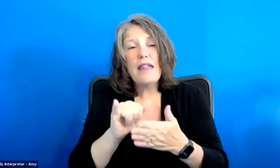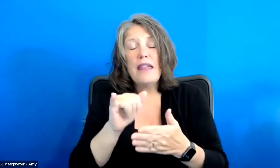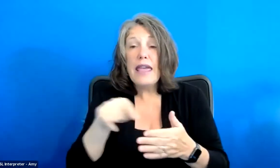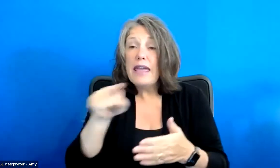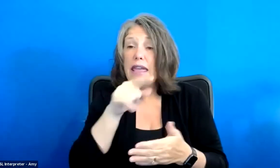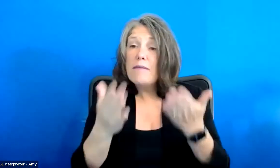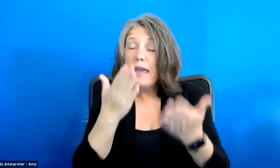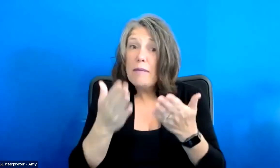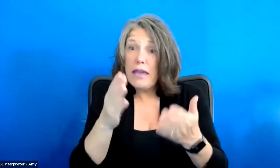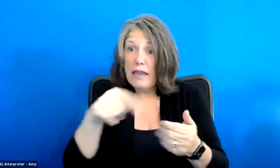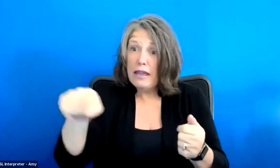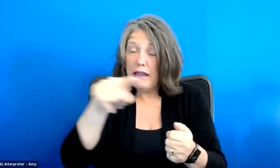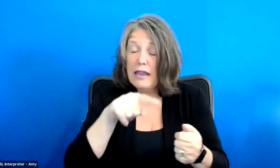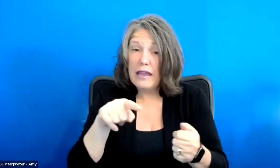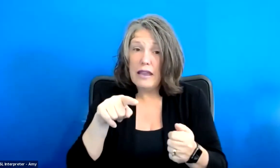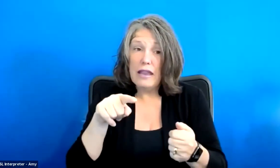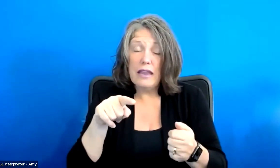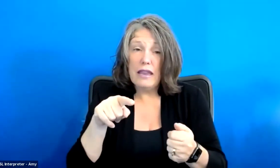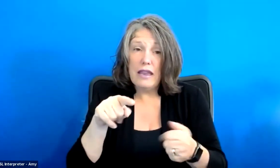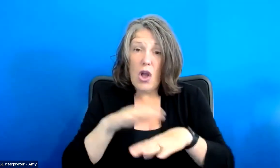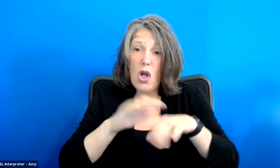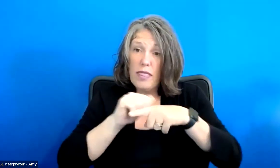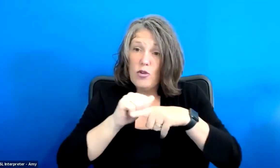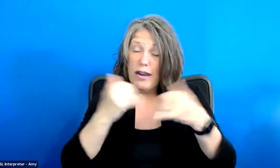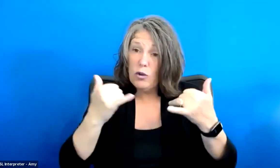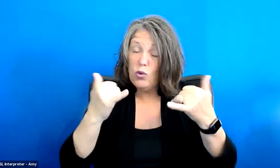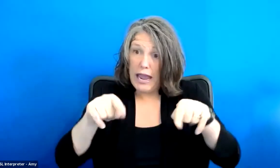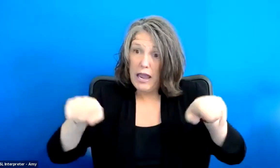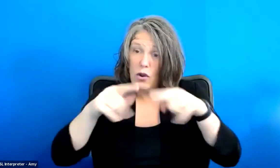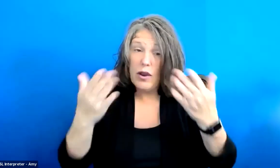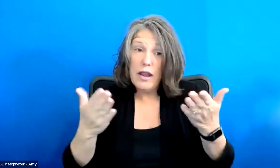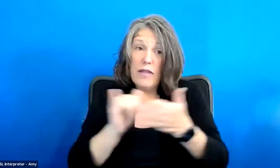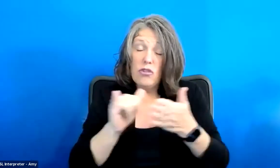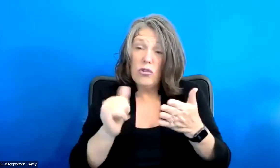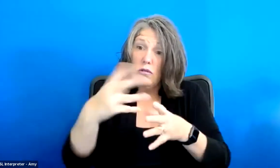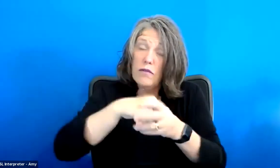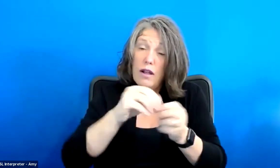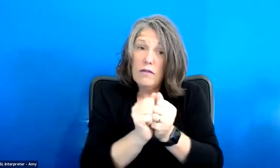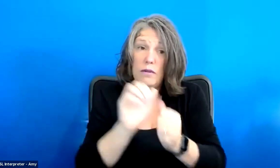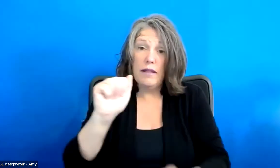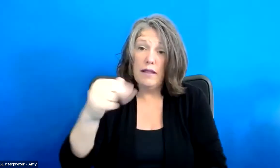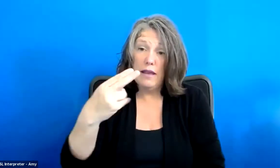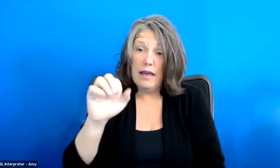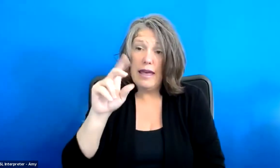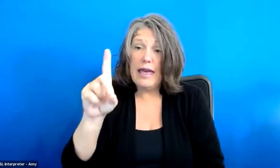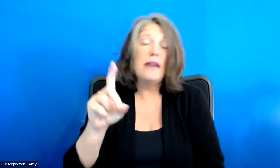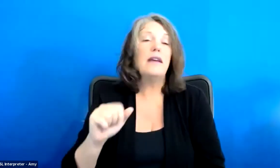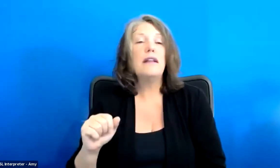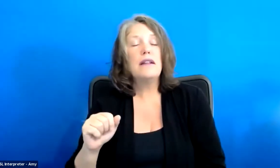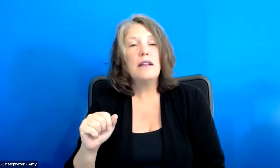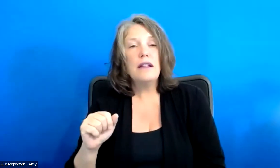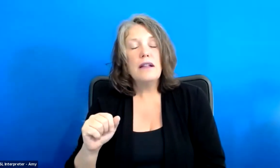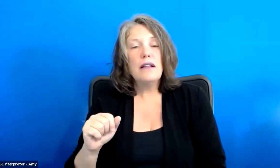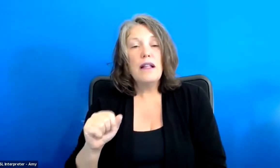you on the training today that you're AHEAD members. You're very familiar with AHEAD.